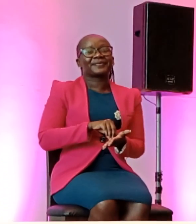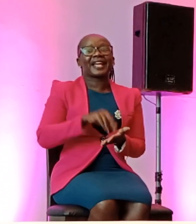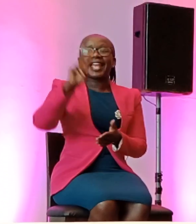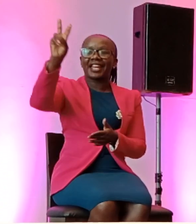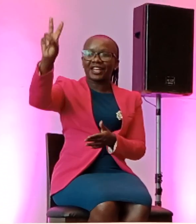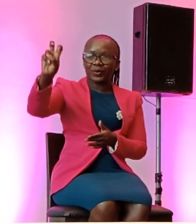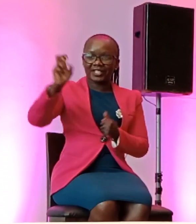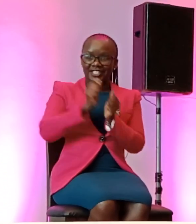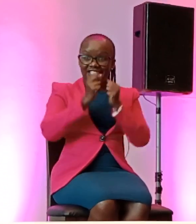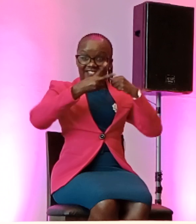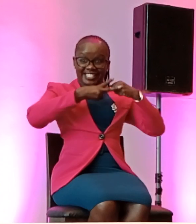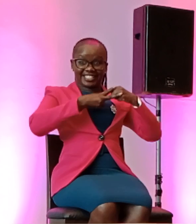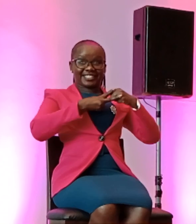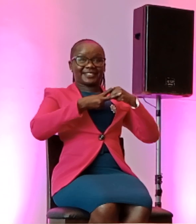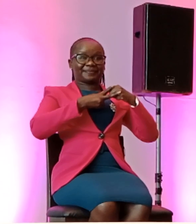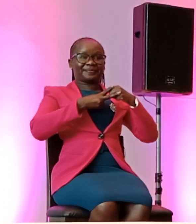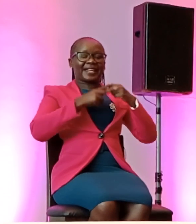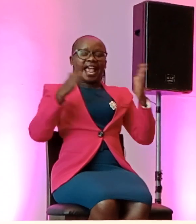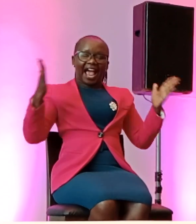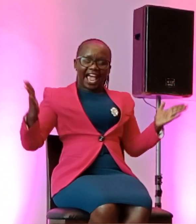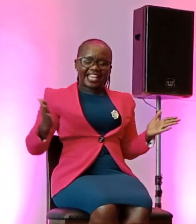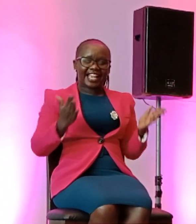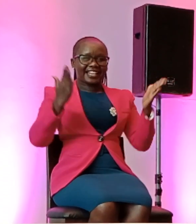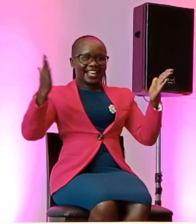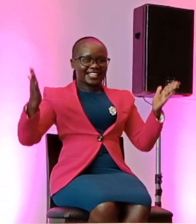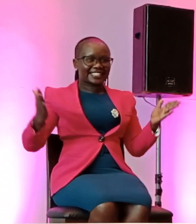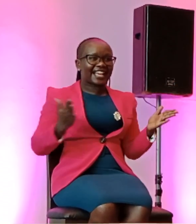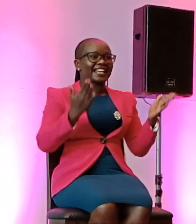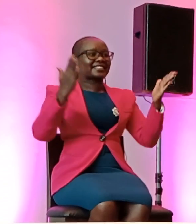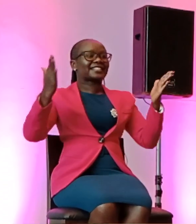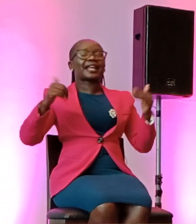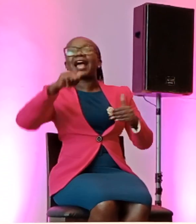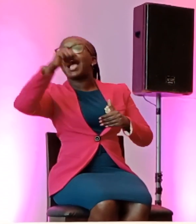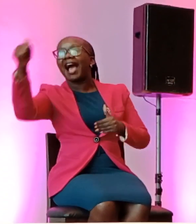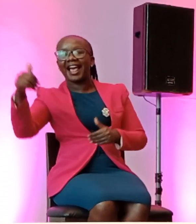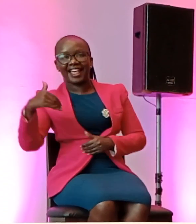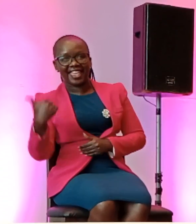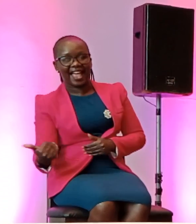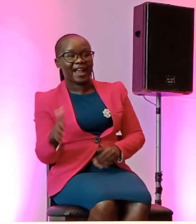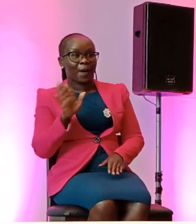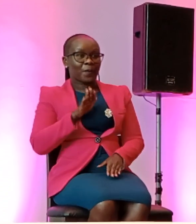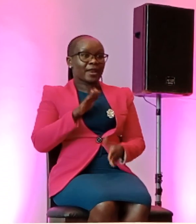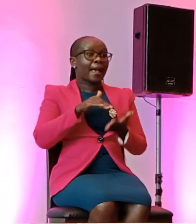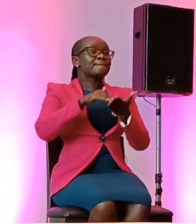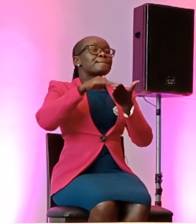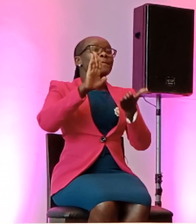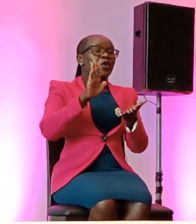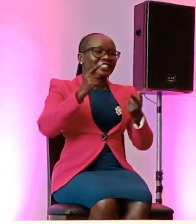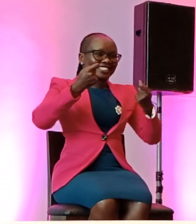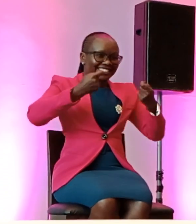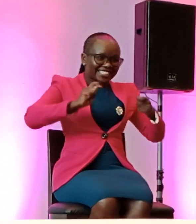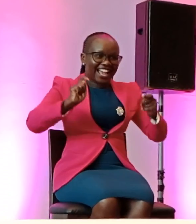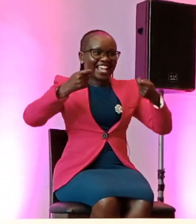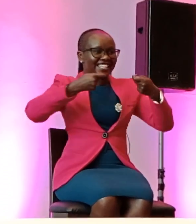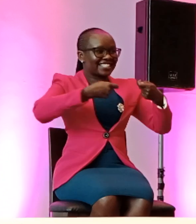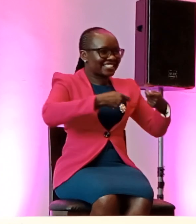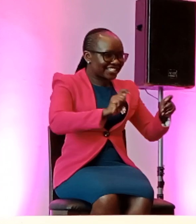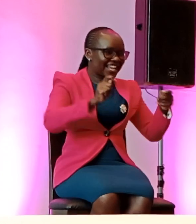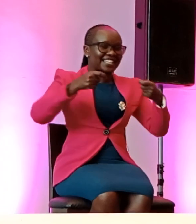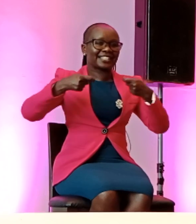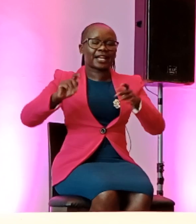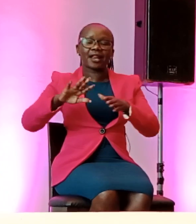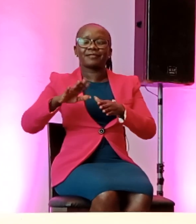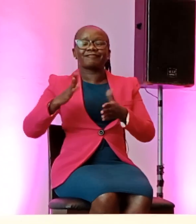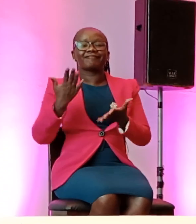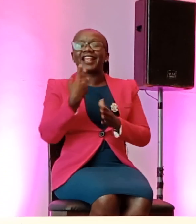in 2017. I encouraged so many other younger women. Most of them also tried, they gave